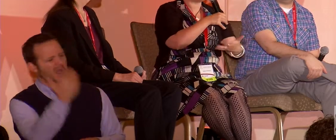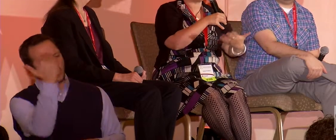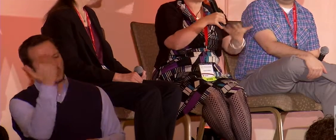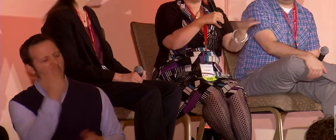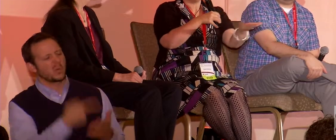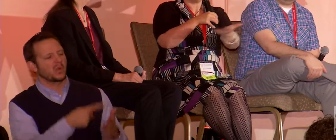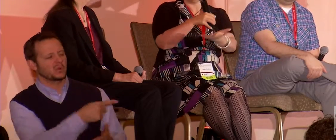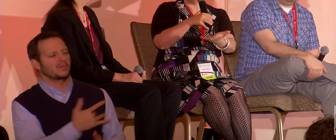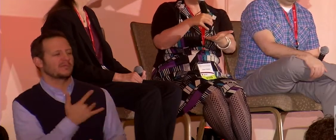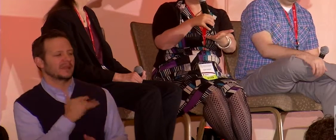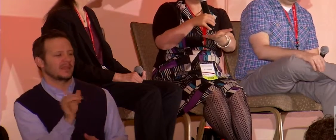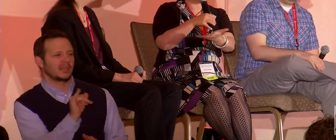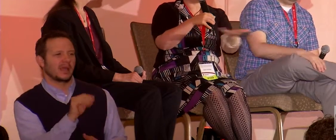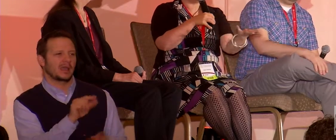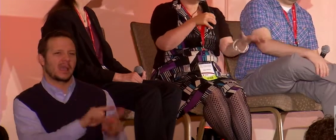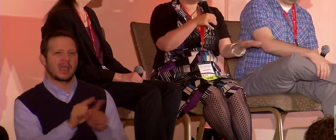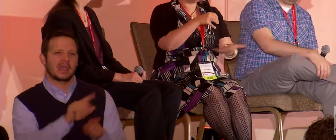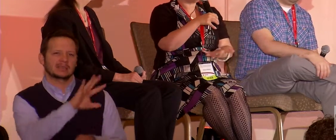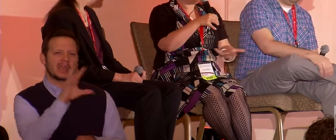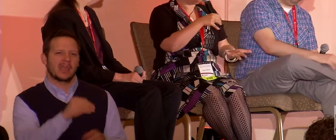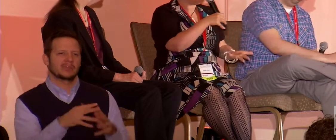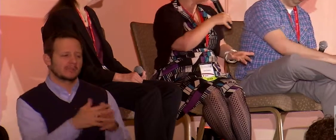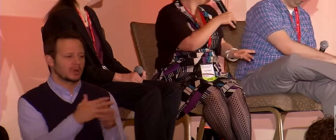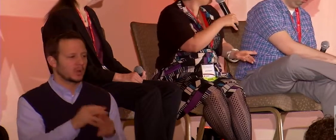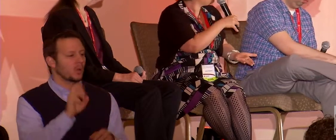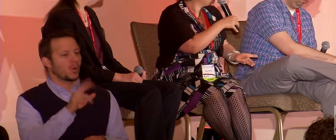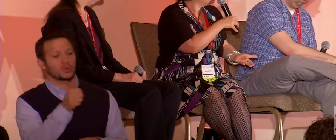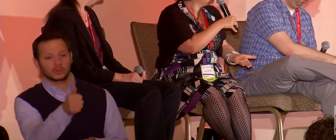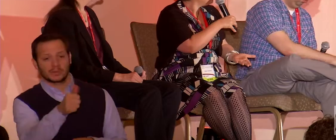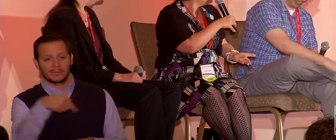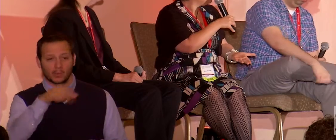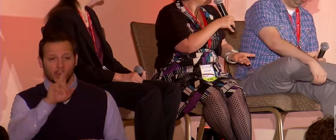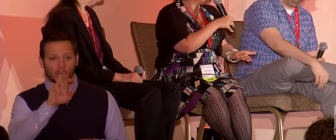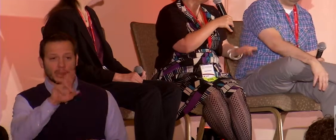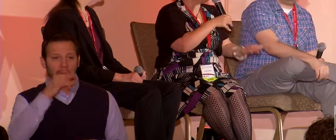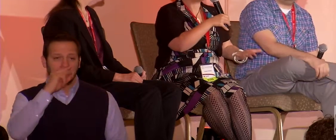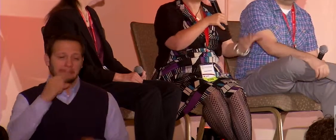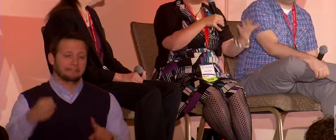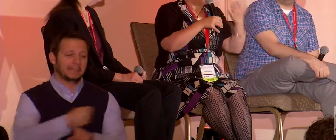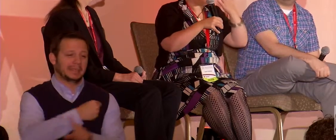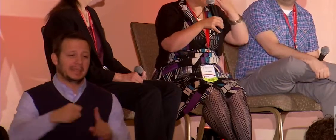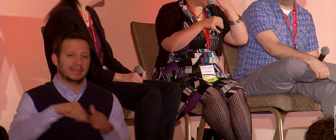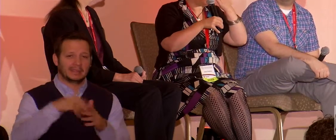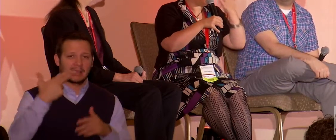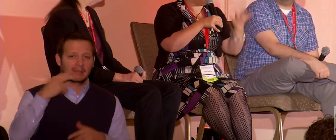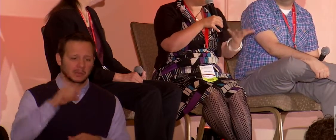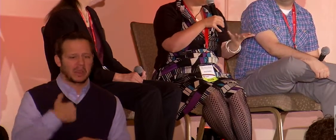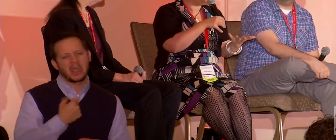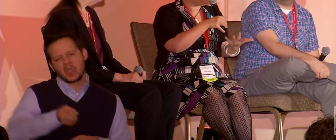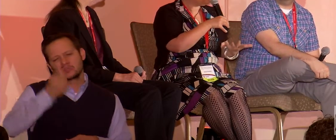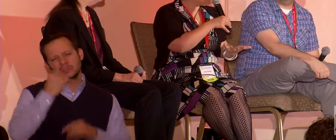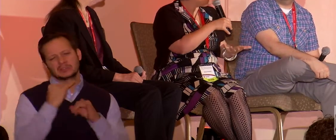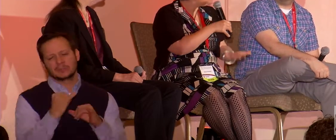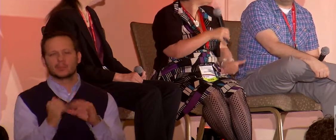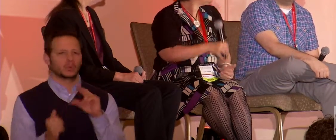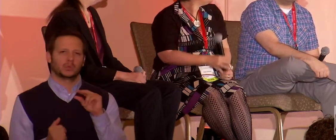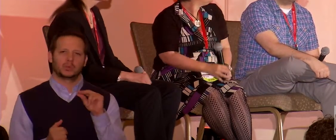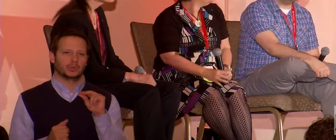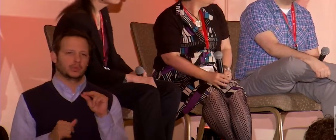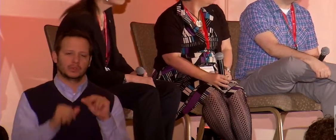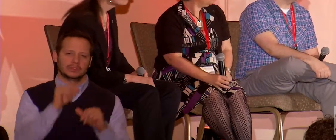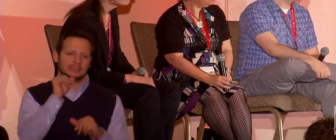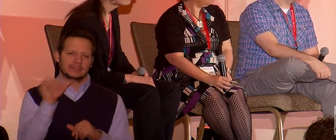experience is like as, you know, a queer kid who got beaten up in high school, you know, it's not the same. And I think that we need to acknowledge that.